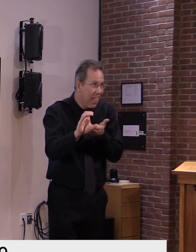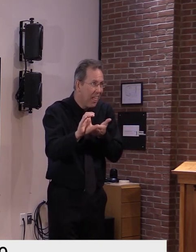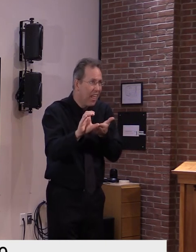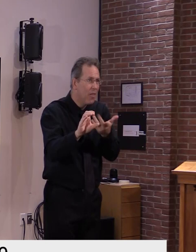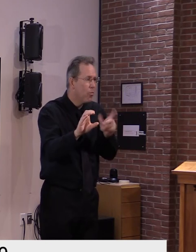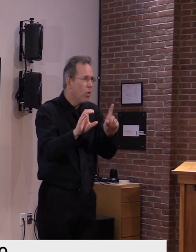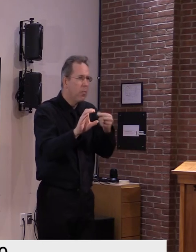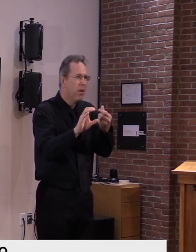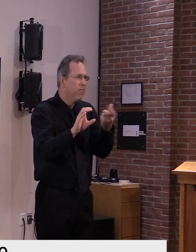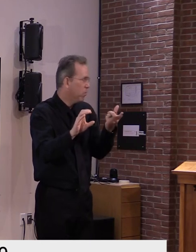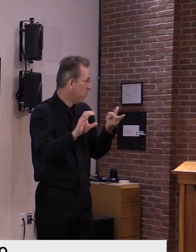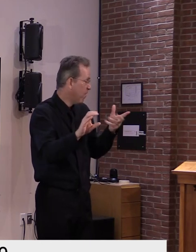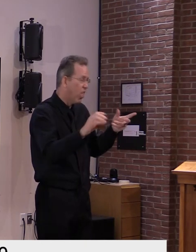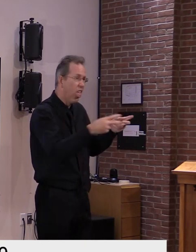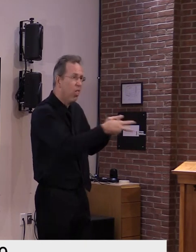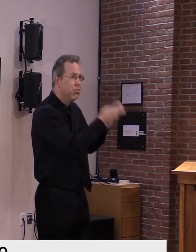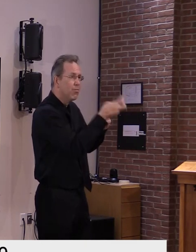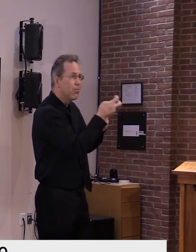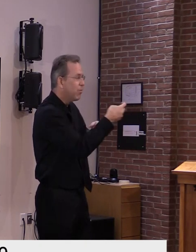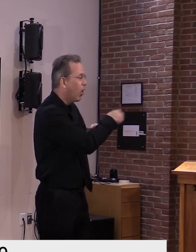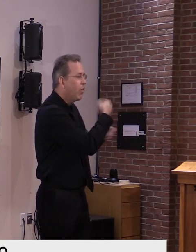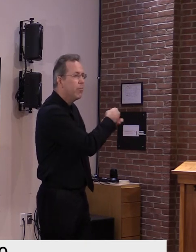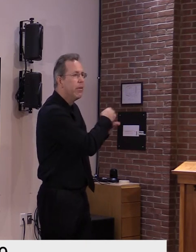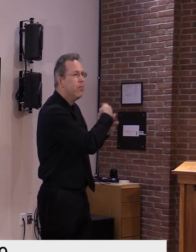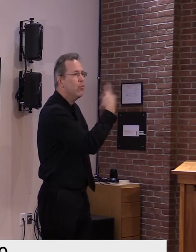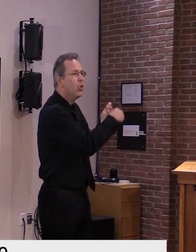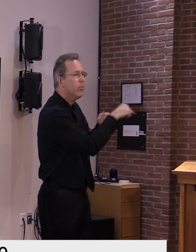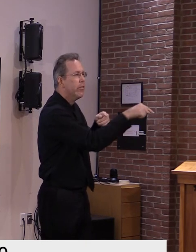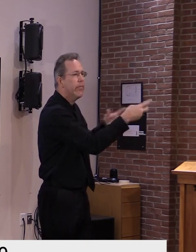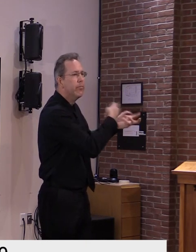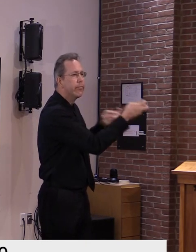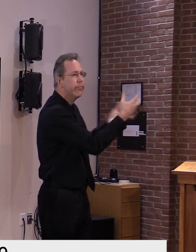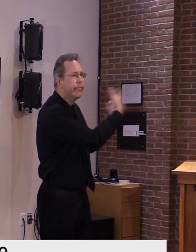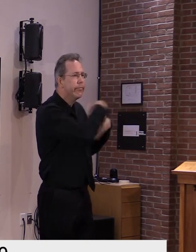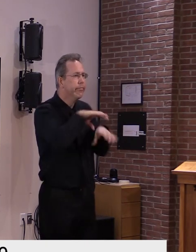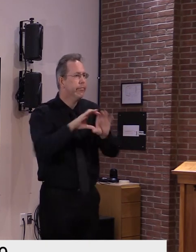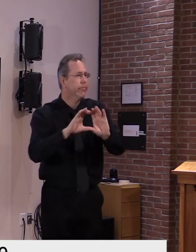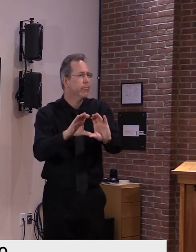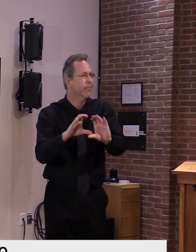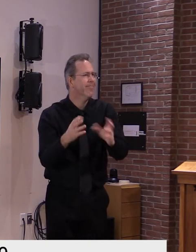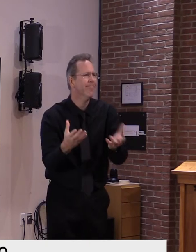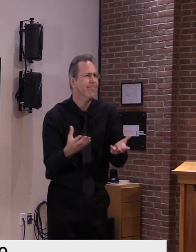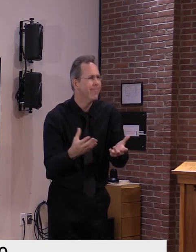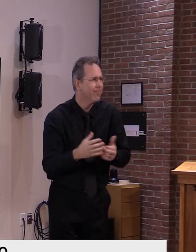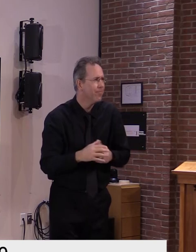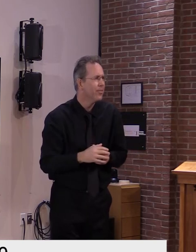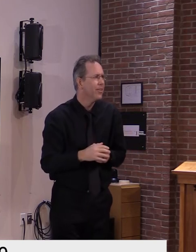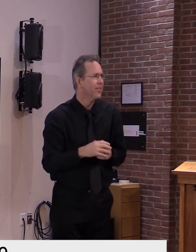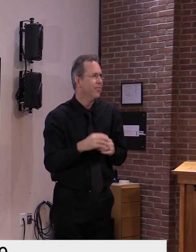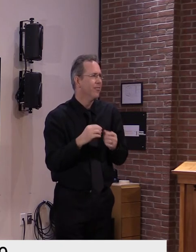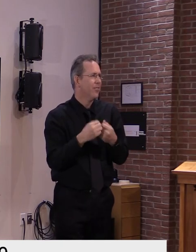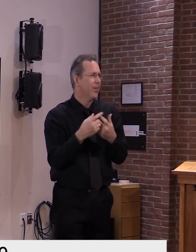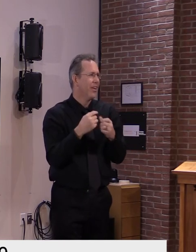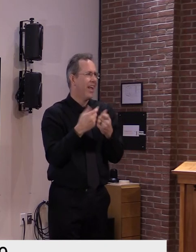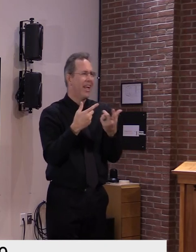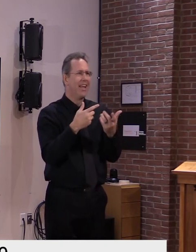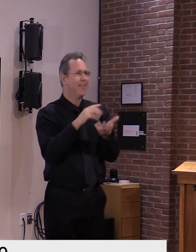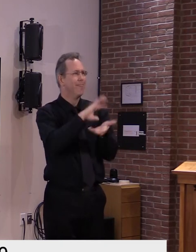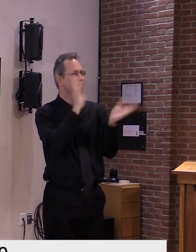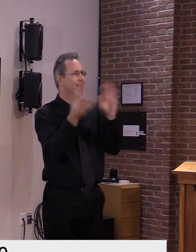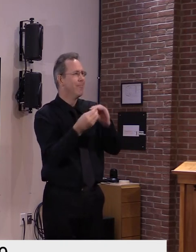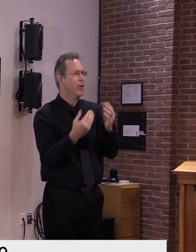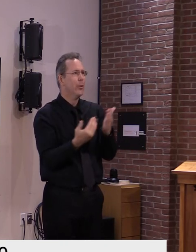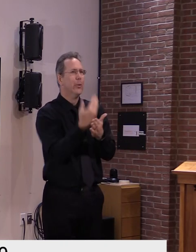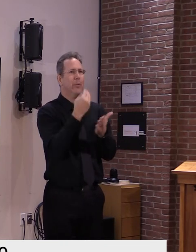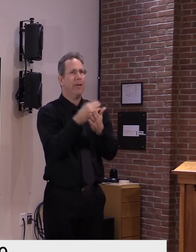if we invest in one area, it has to come out of another area. So there isn't just this magical stockpile of